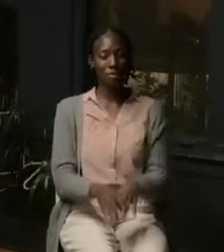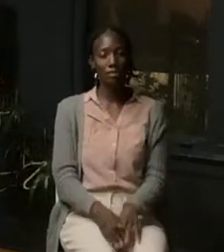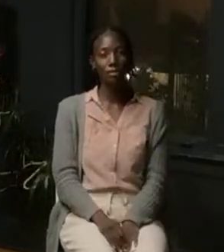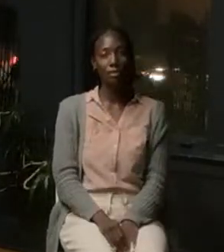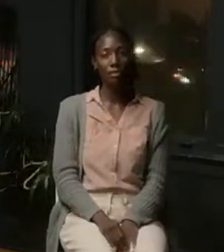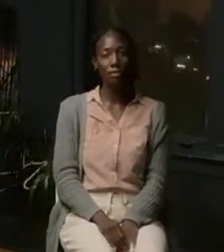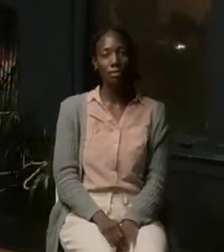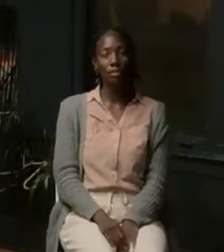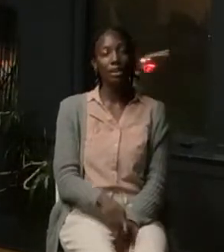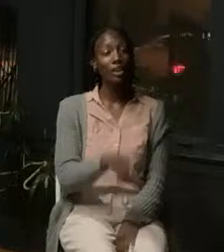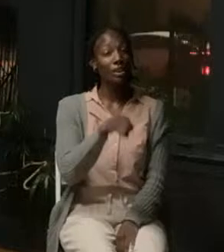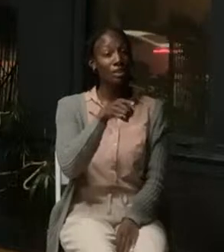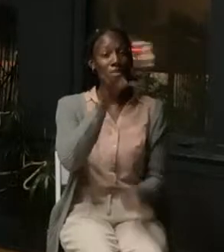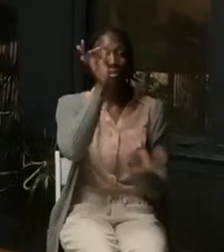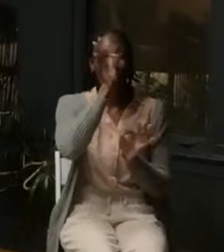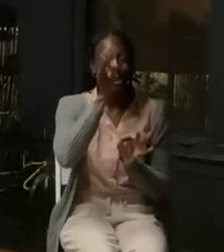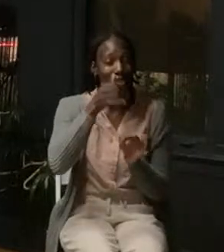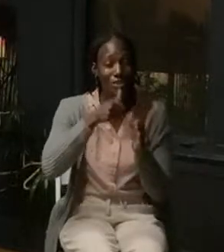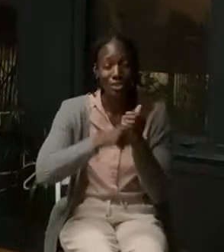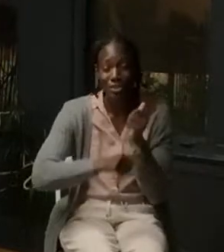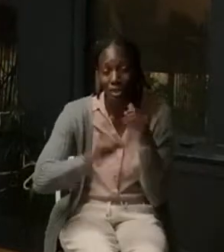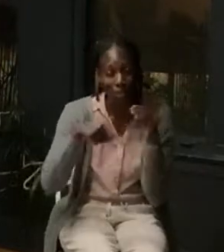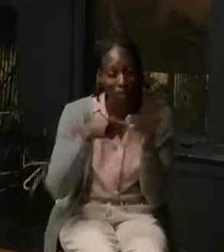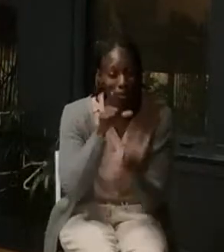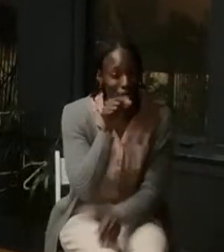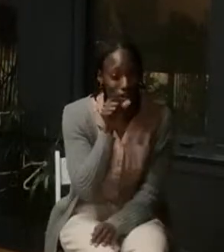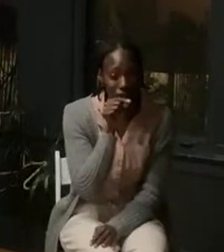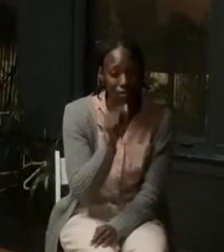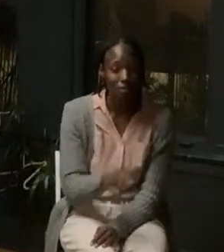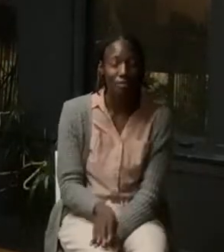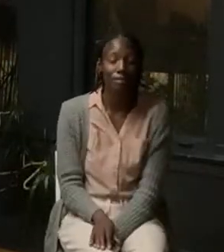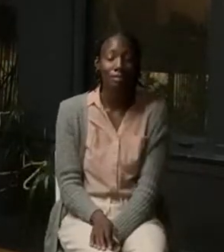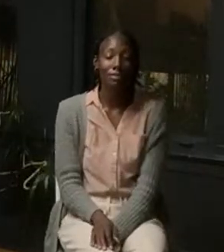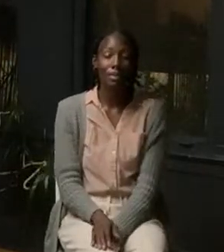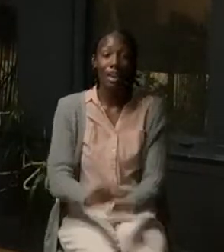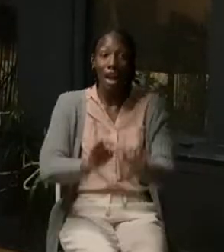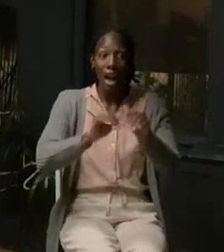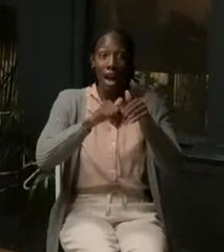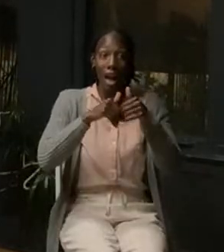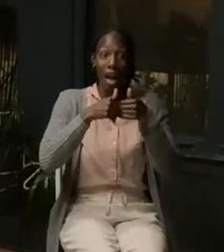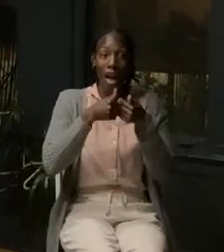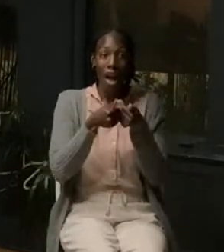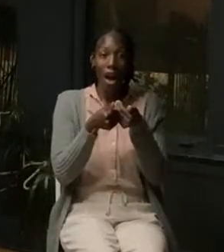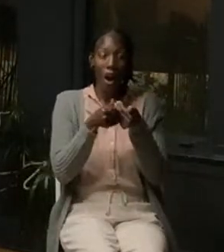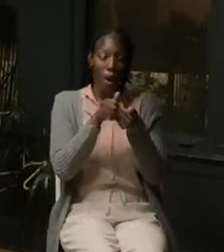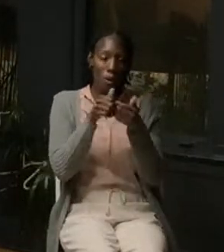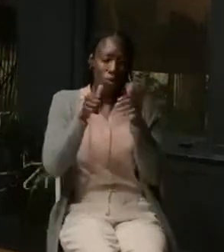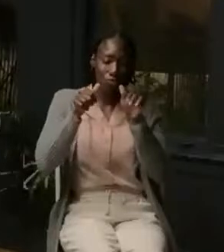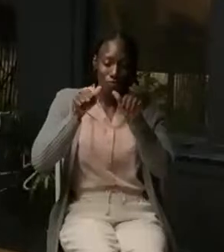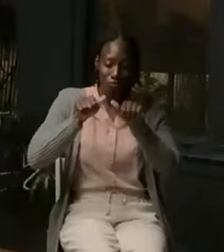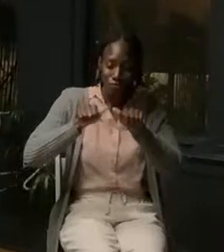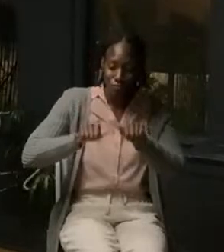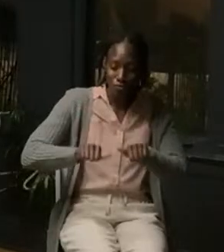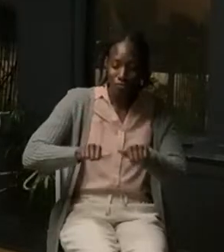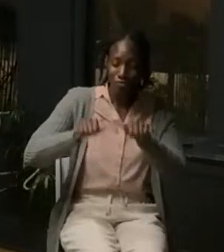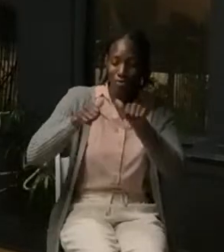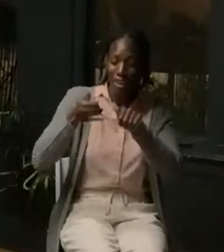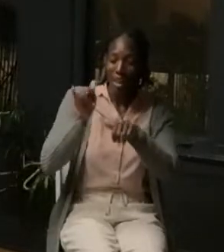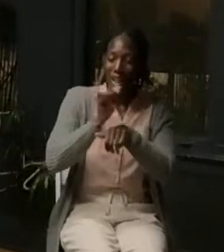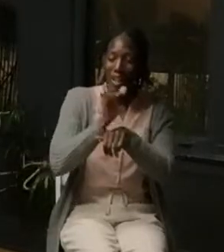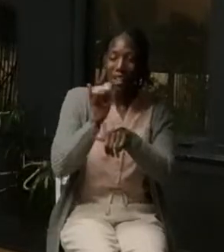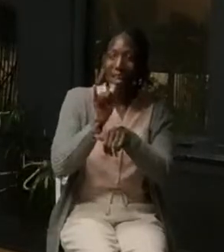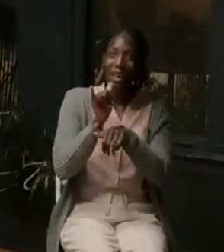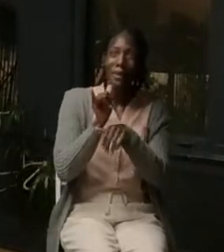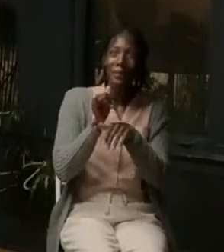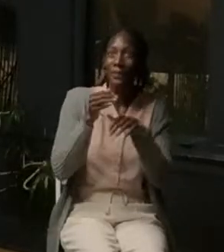You don't know shit about chicken. How it bathes like an oasis in a ghetto desert where you